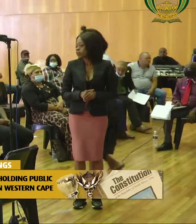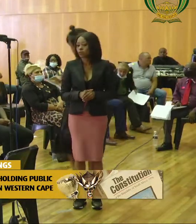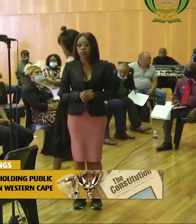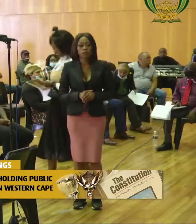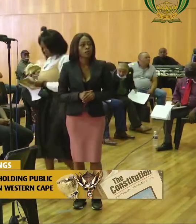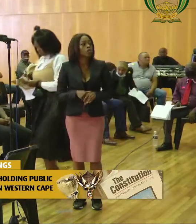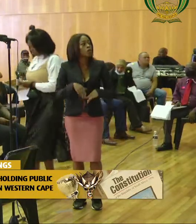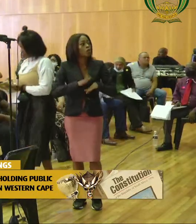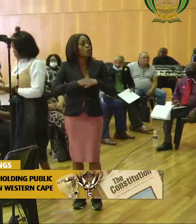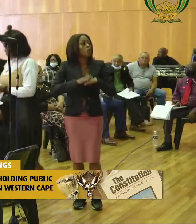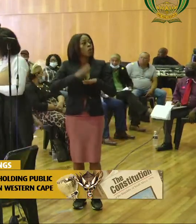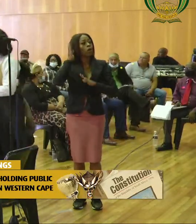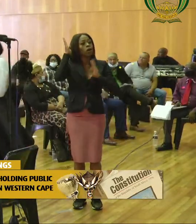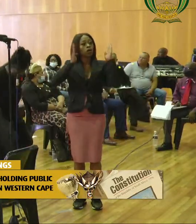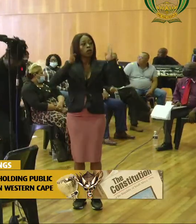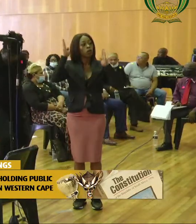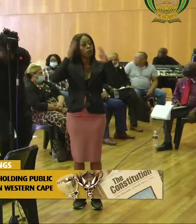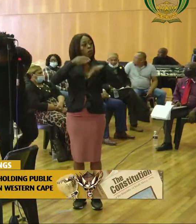Any other hand?